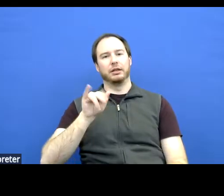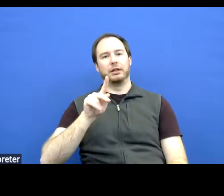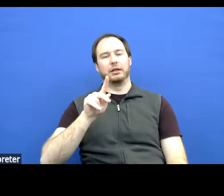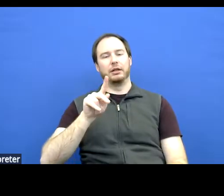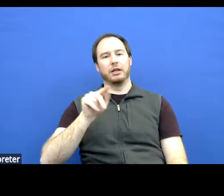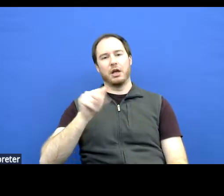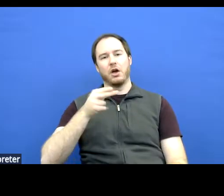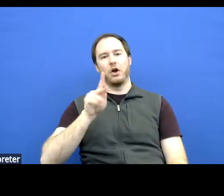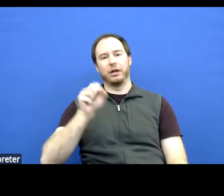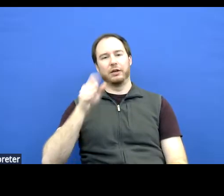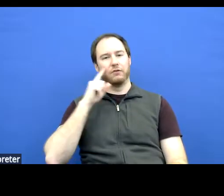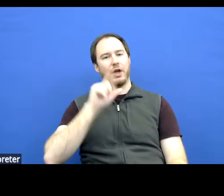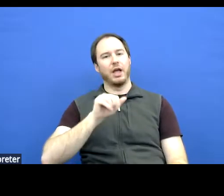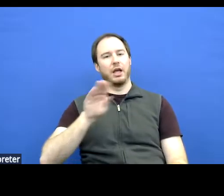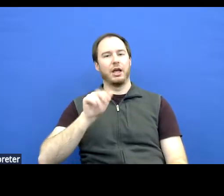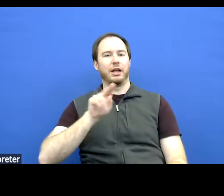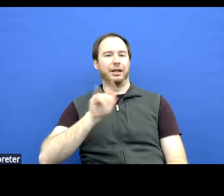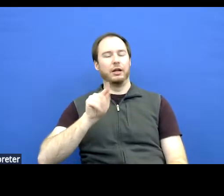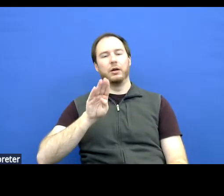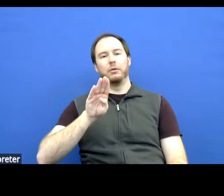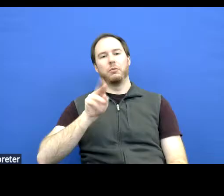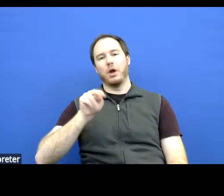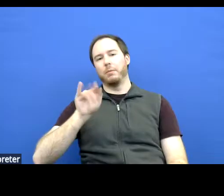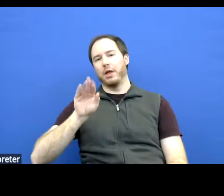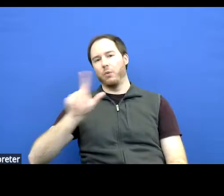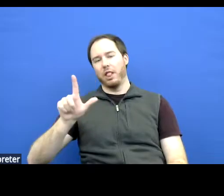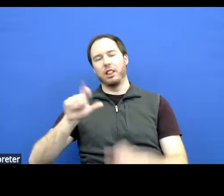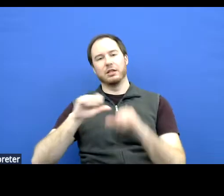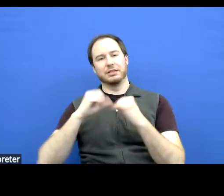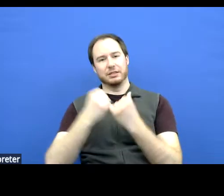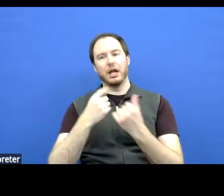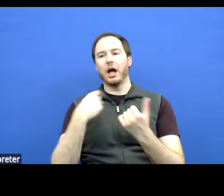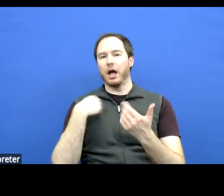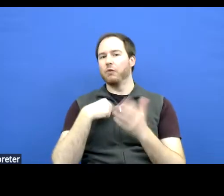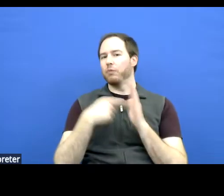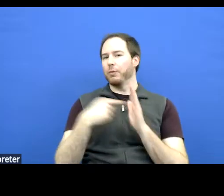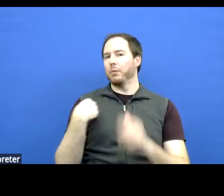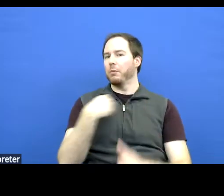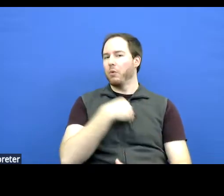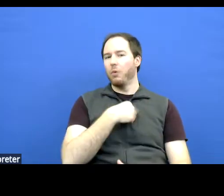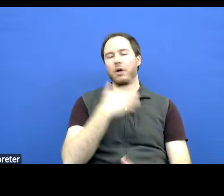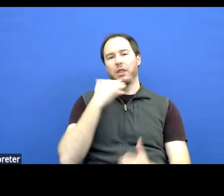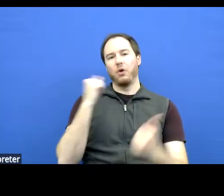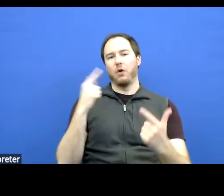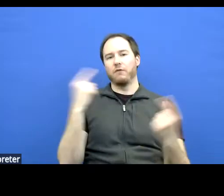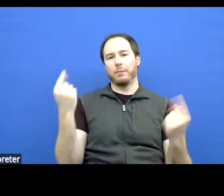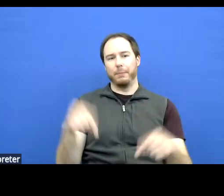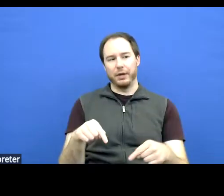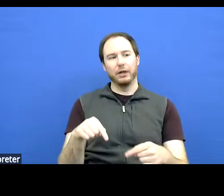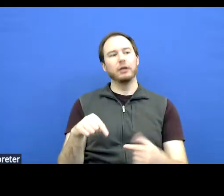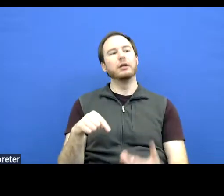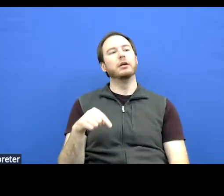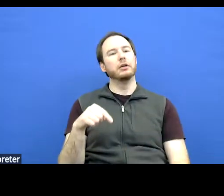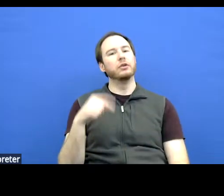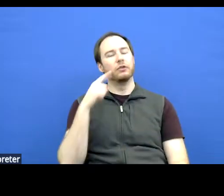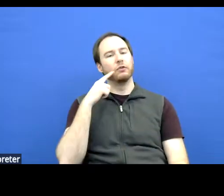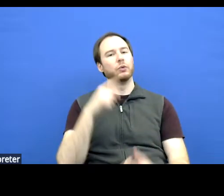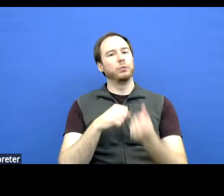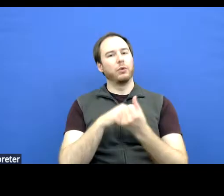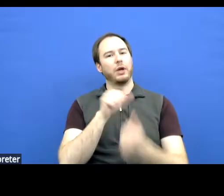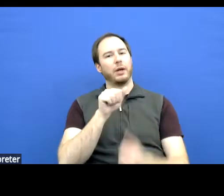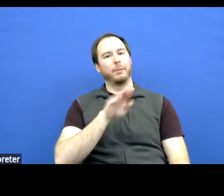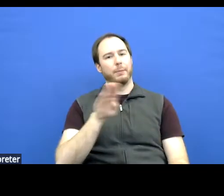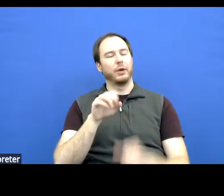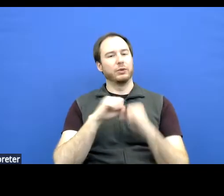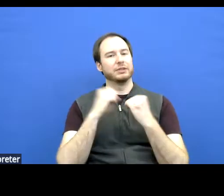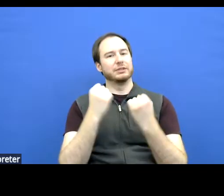Blackwell Society. And on behalf of the board, I want to thank you all for being here at the Antoinette Brown Blackwell